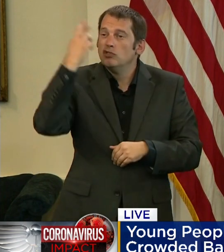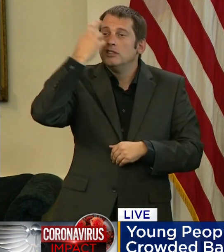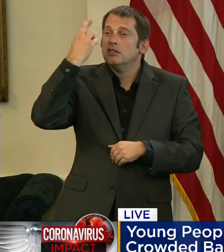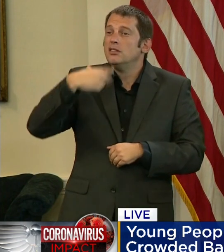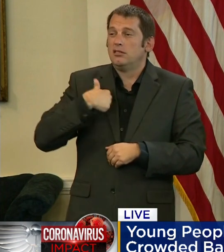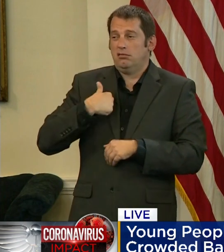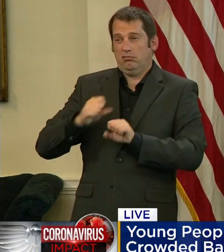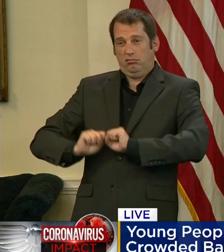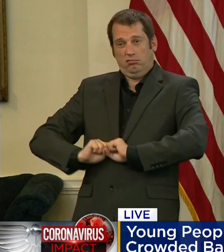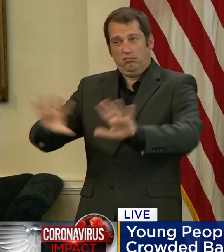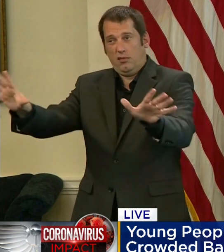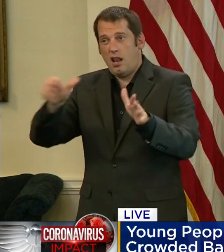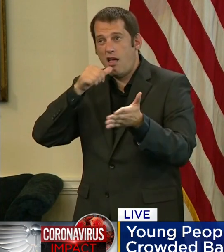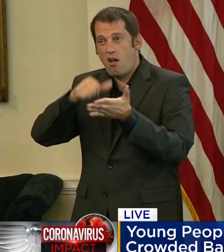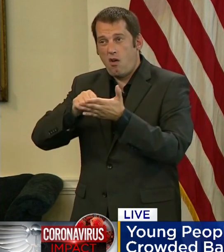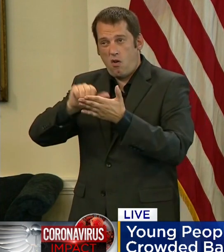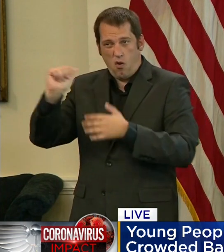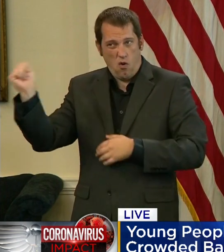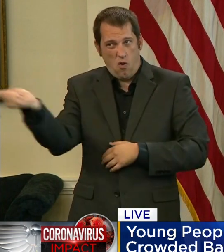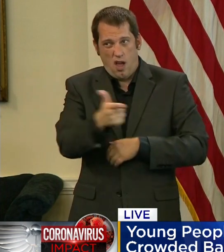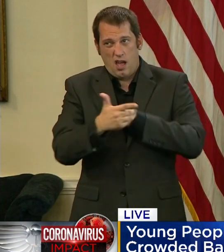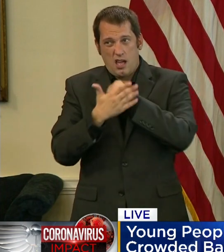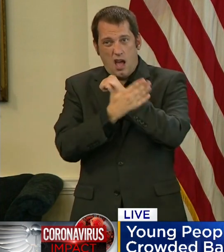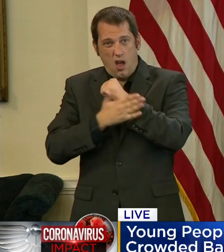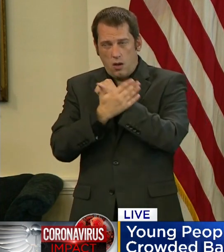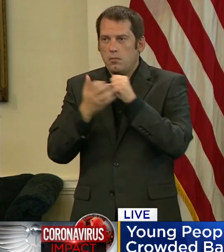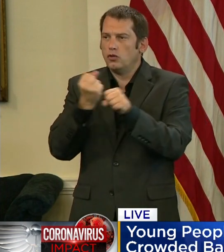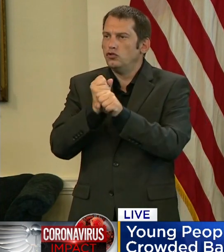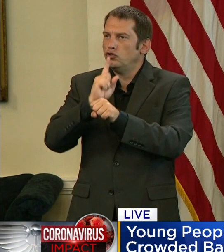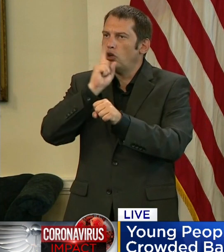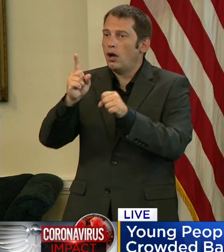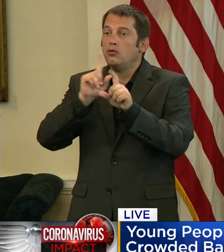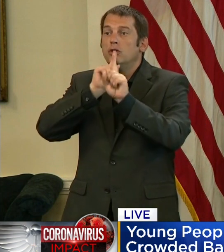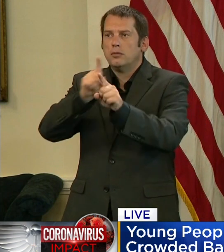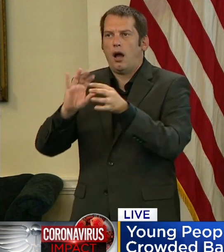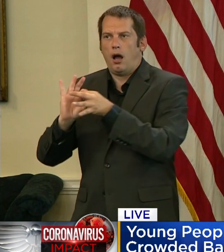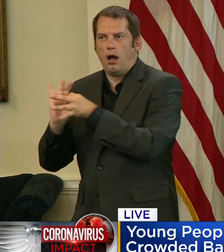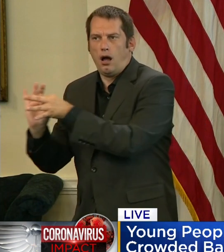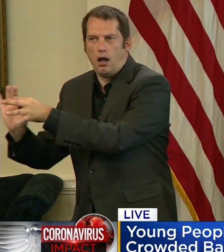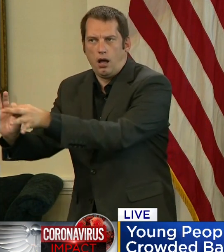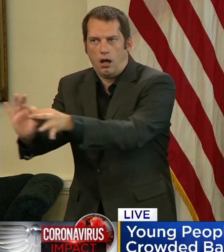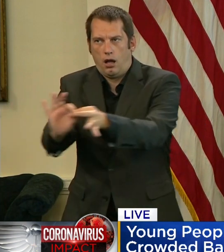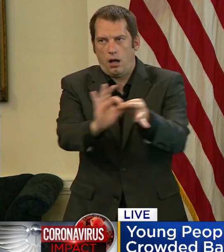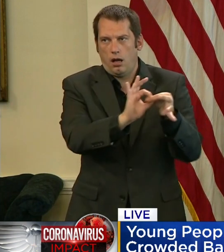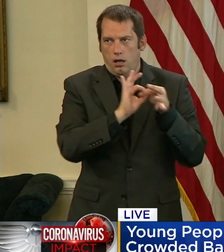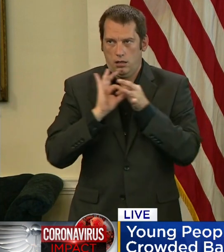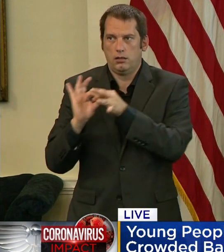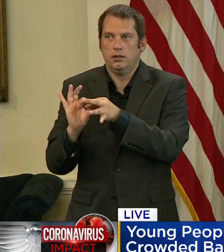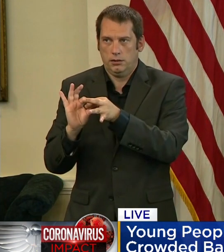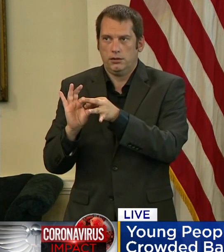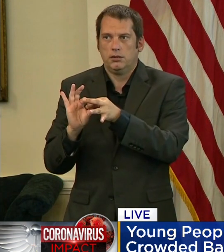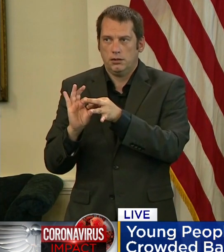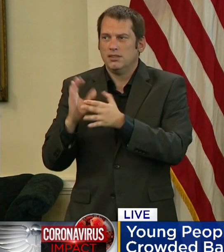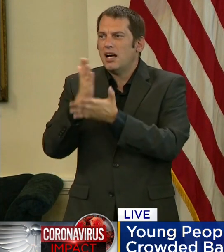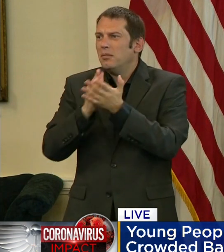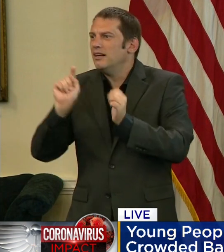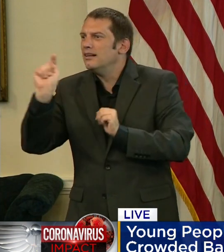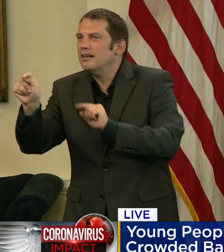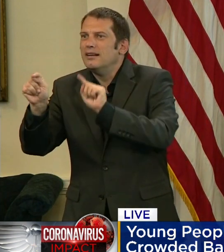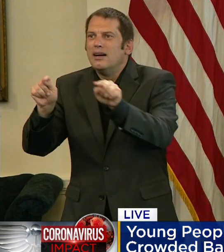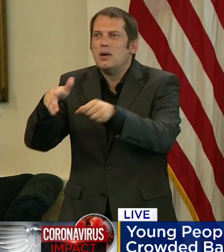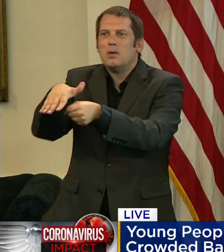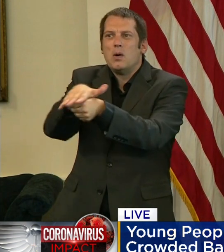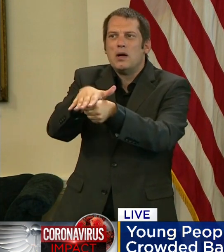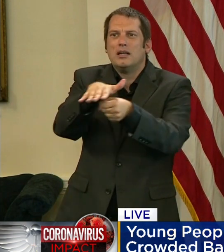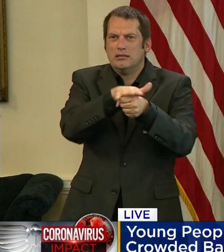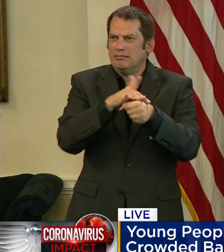were finding, one of the concerns we had from some of the local governments was the health department, the local county health department would